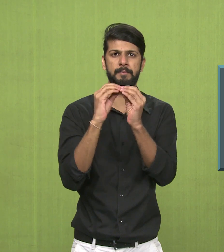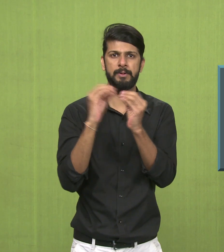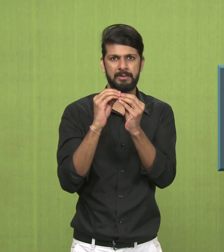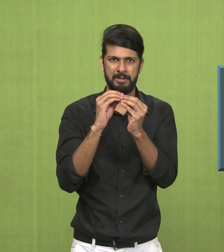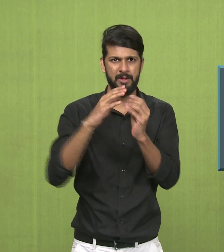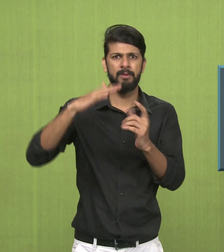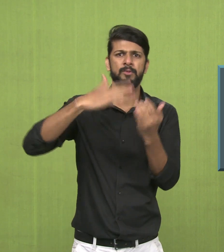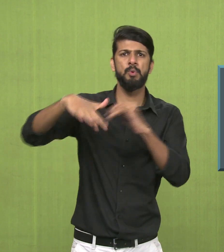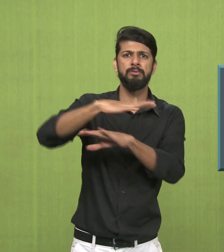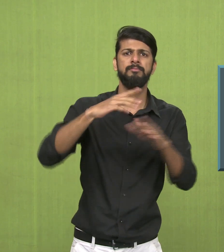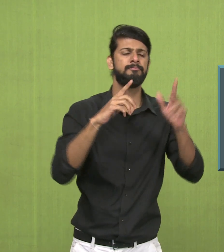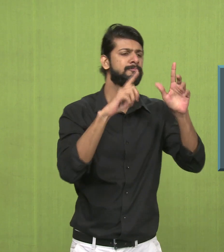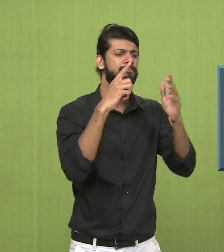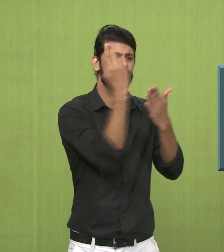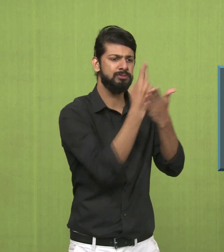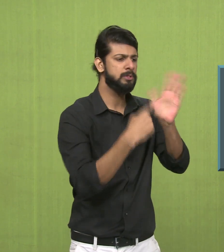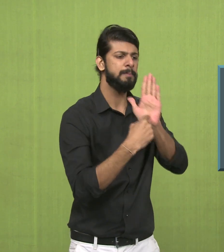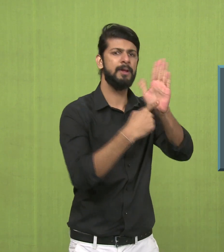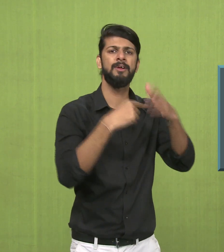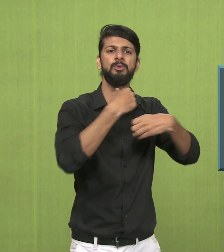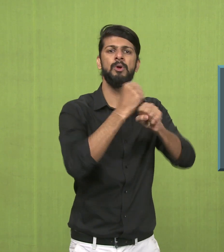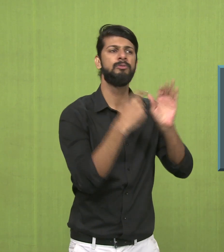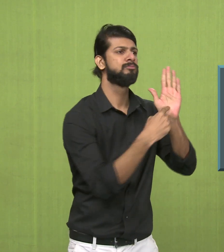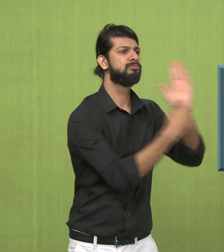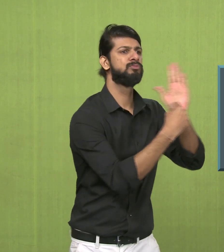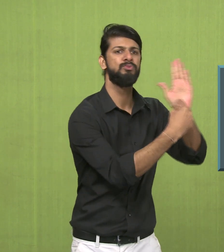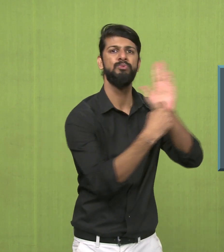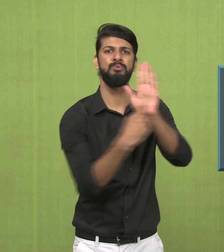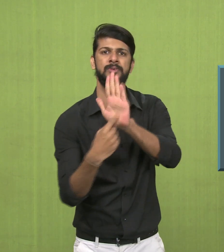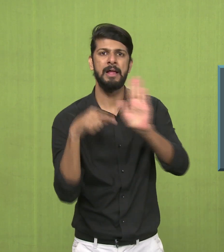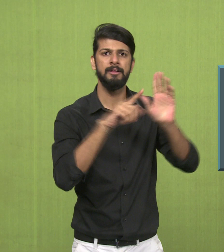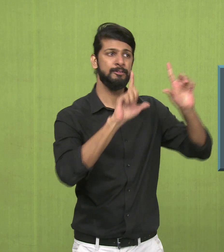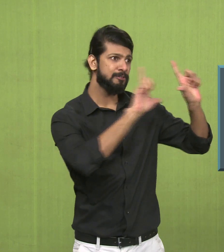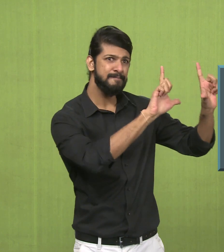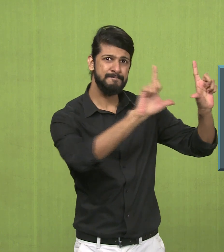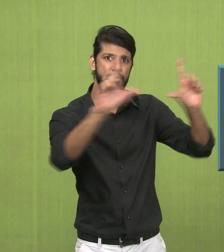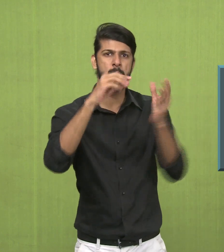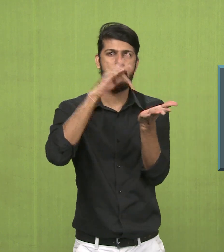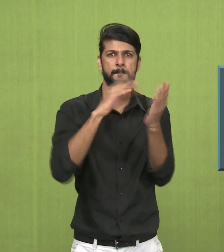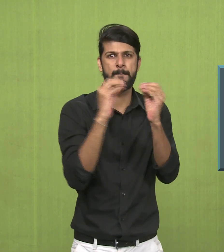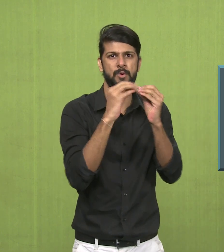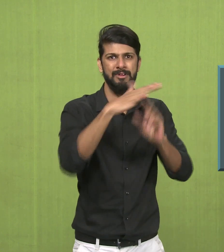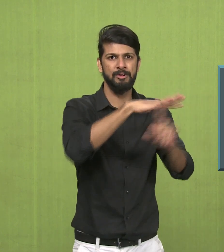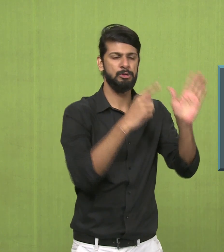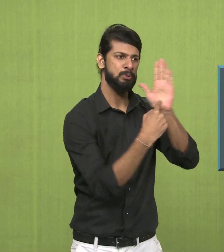this painting was submitted at the Bombay Art Society annual exhibition